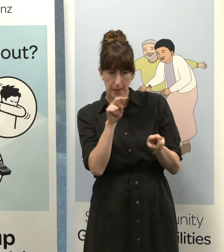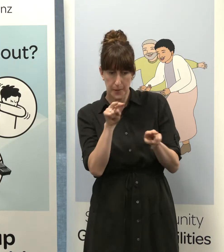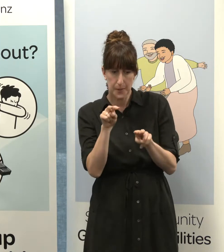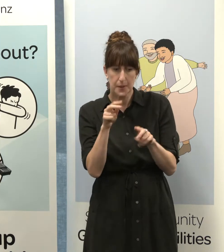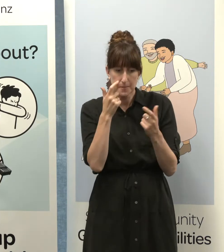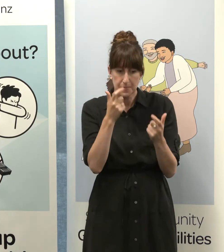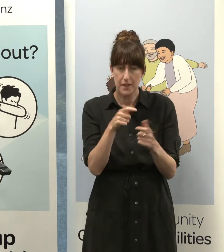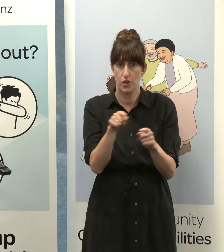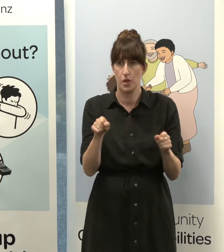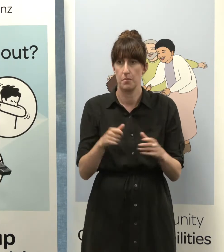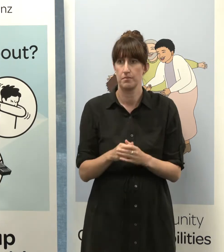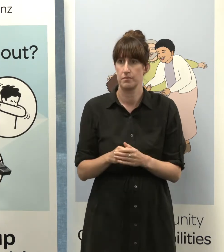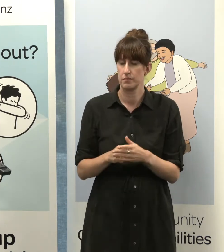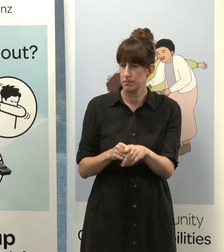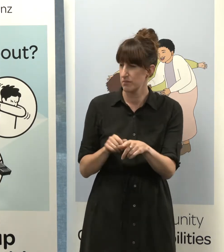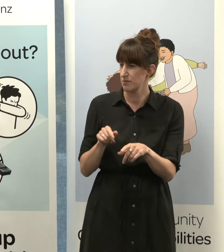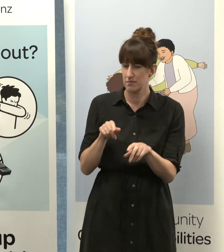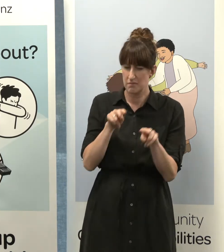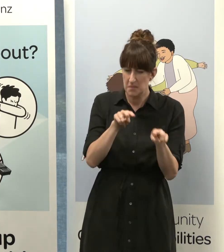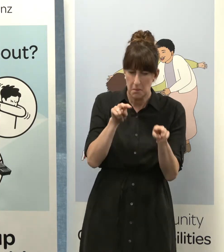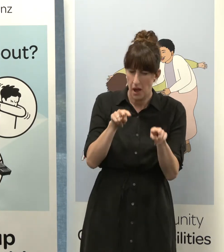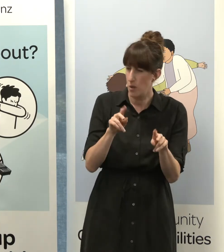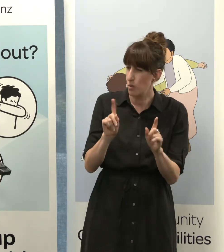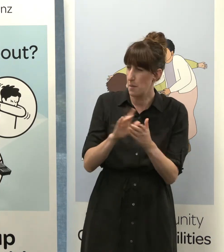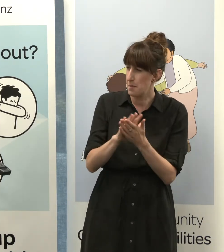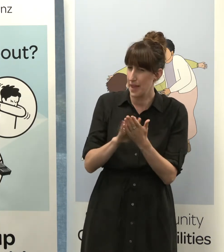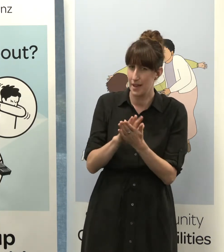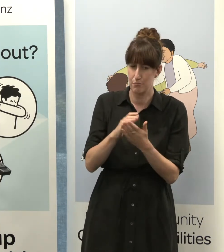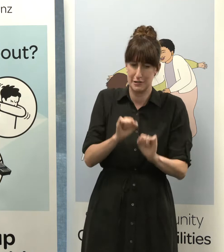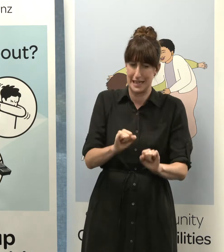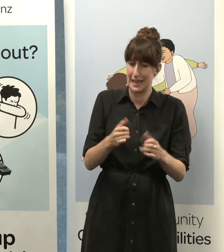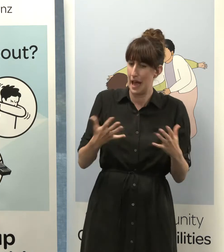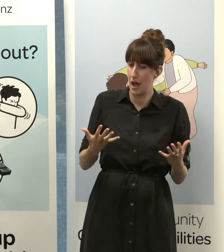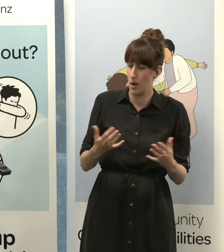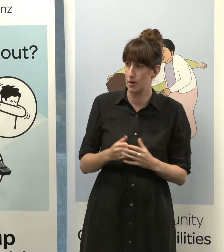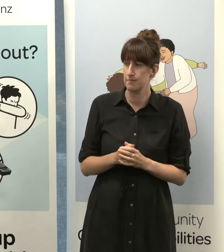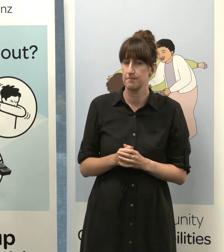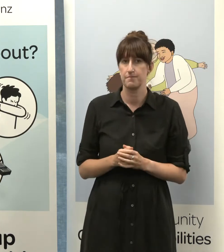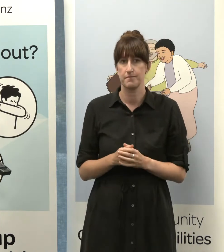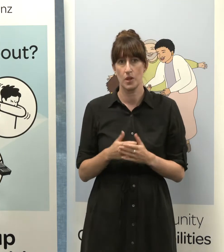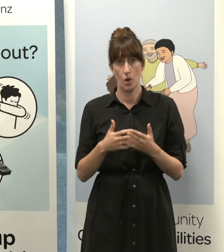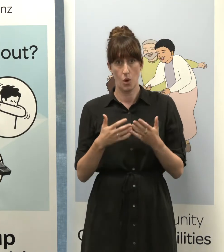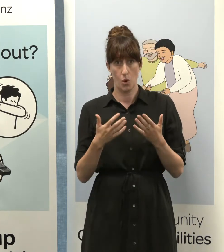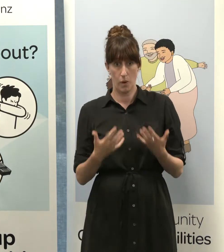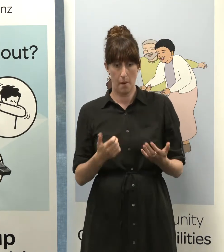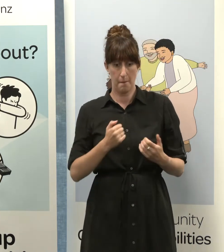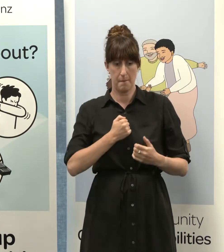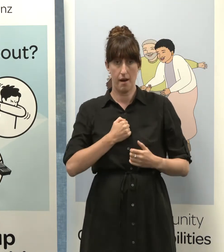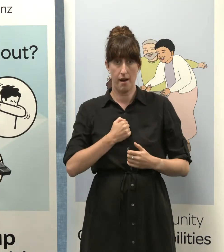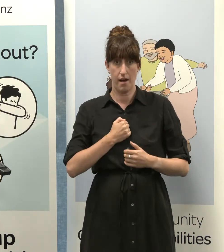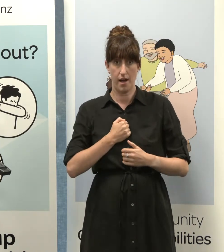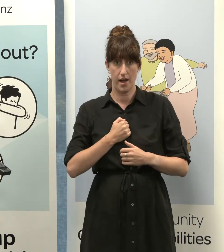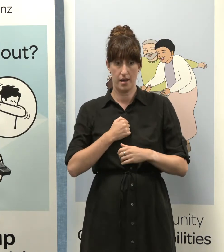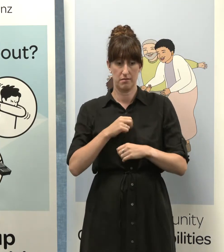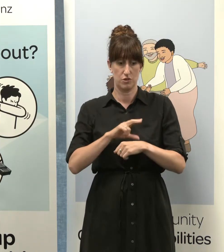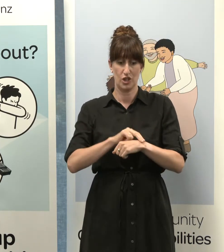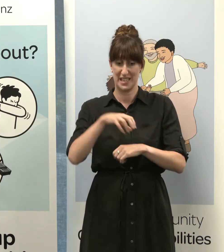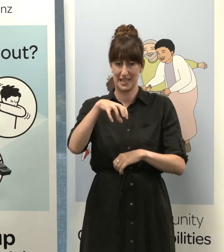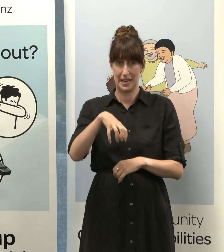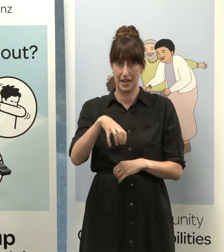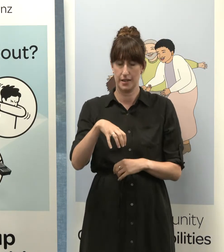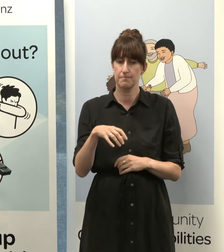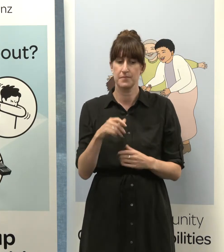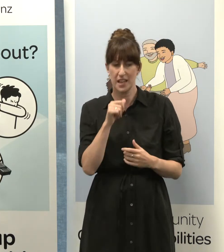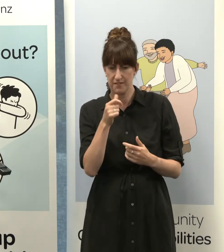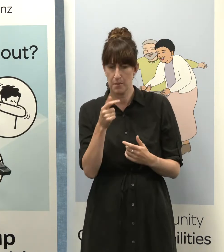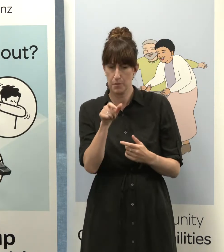by keeping an eye on them, what do you mean? So, how are you protecting them? Yeah, so what we're doing in our practice is if we have someone who fits